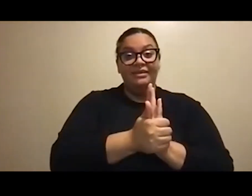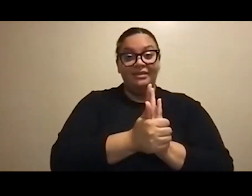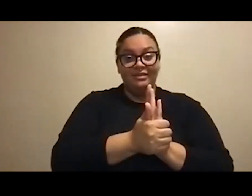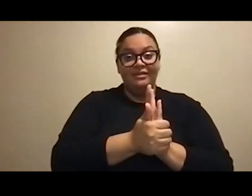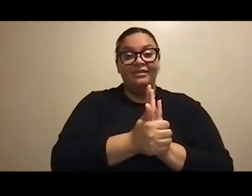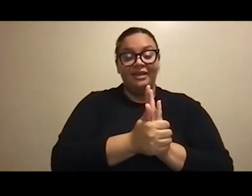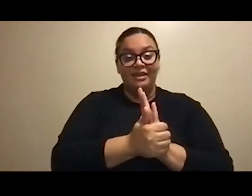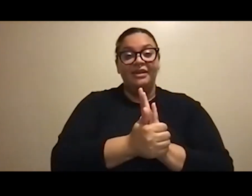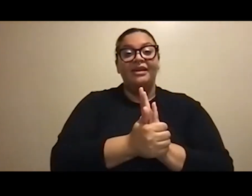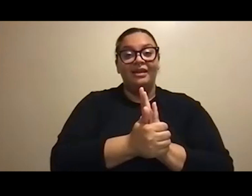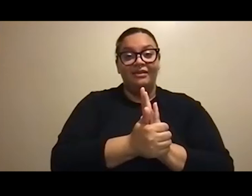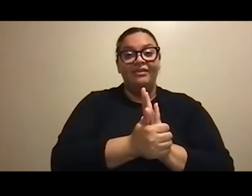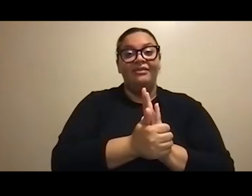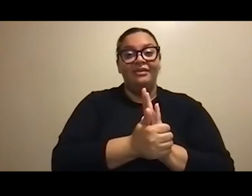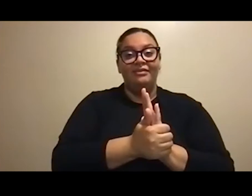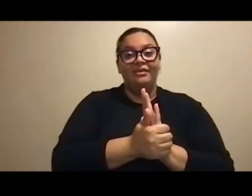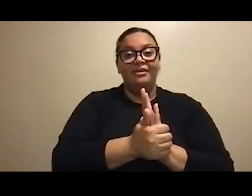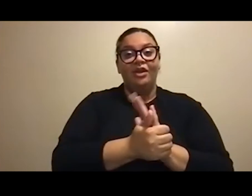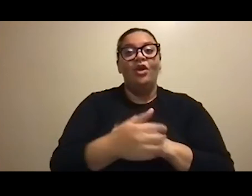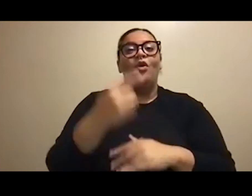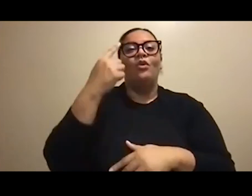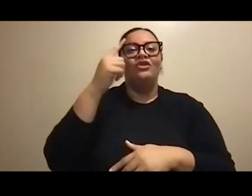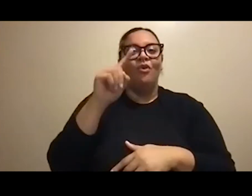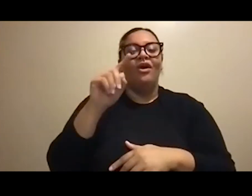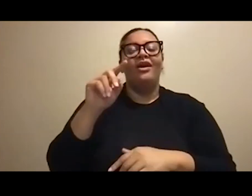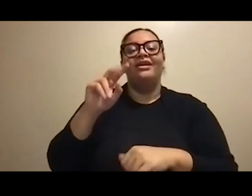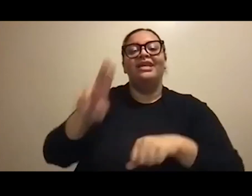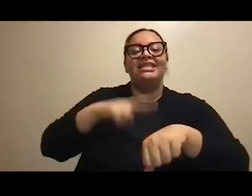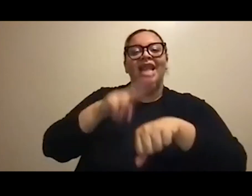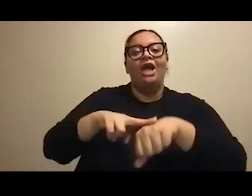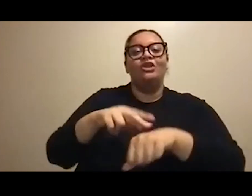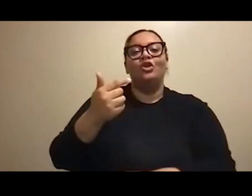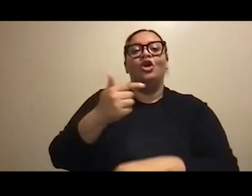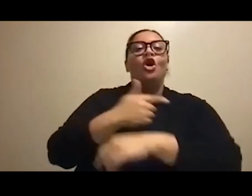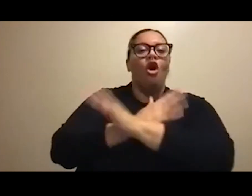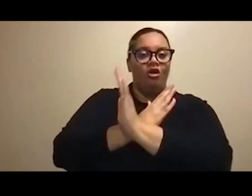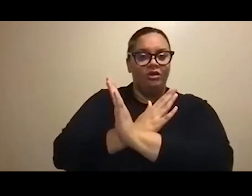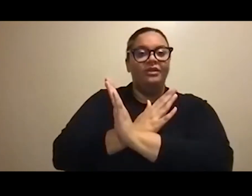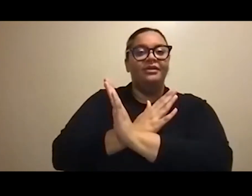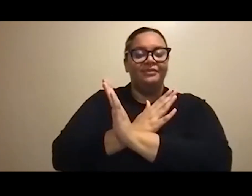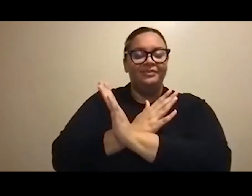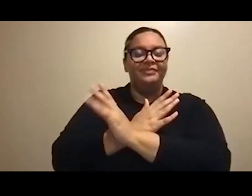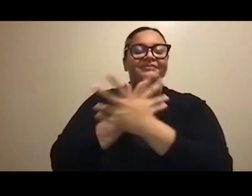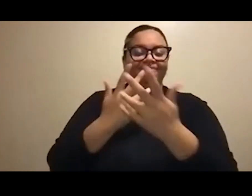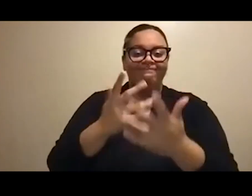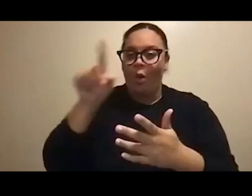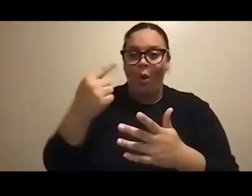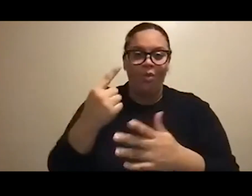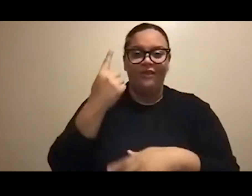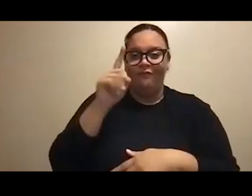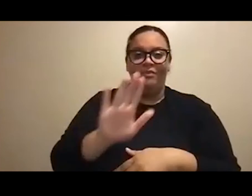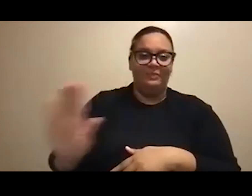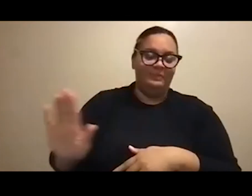suing, only applies to the national government. As John Marshall said toward the end of Barron versus